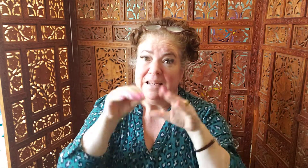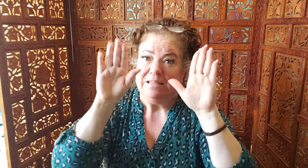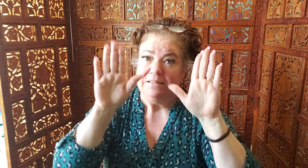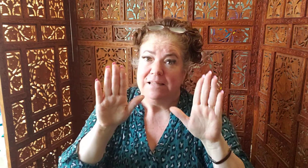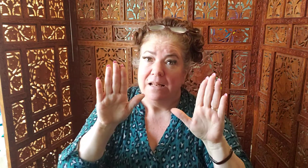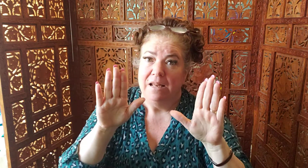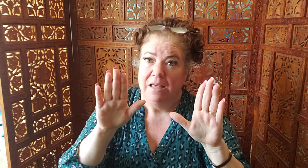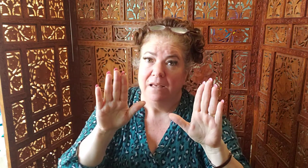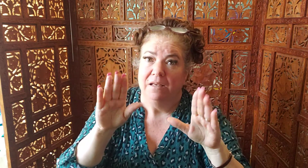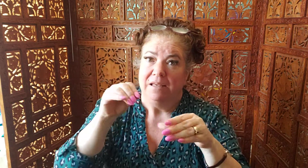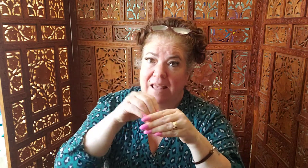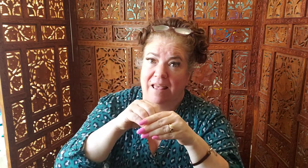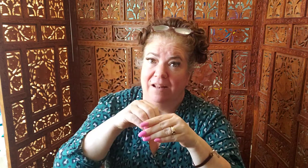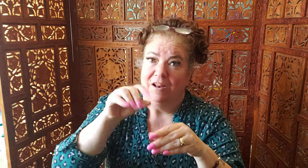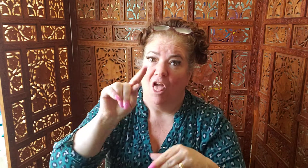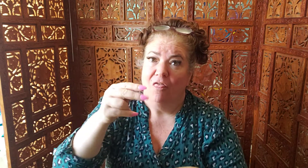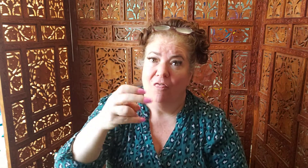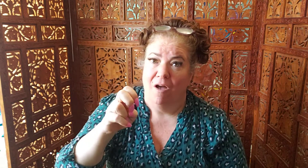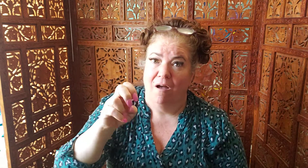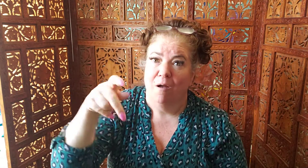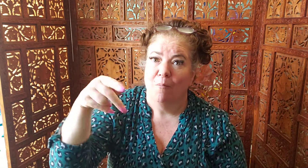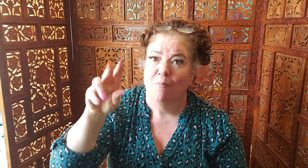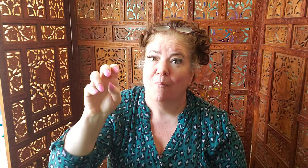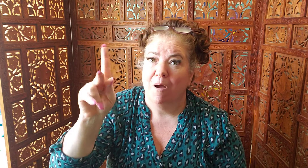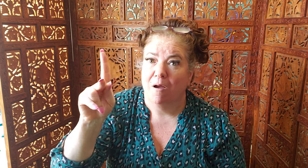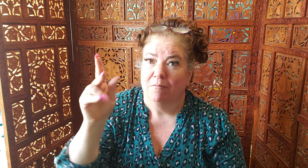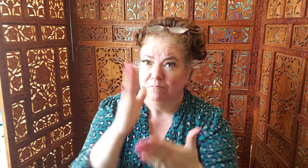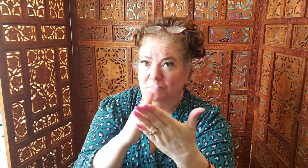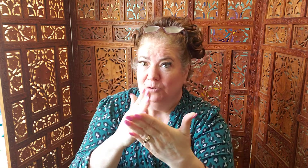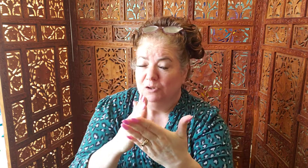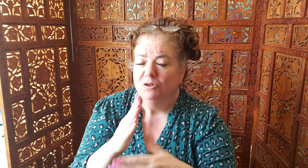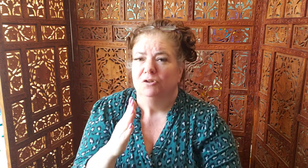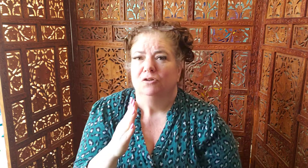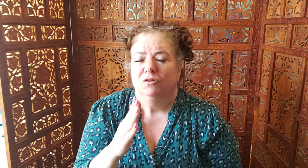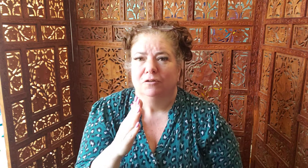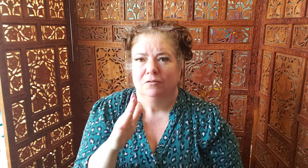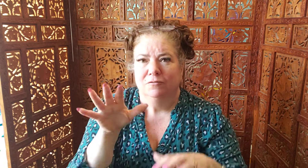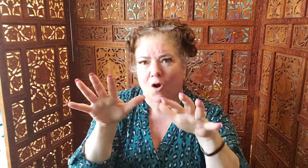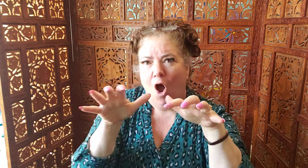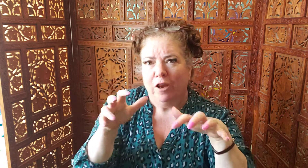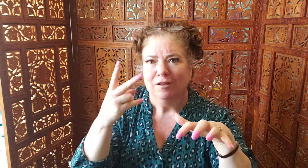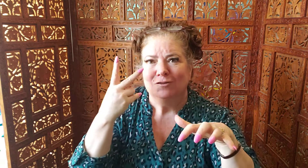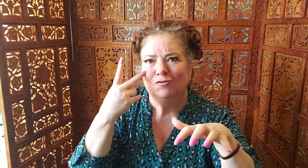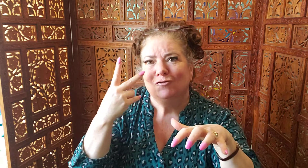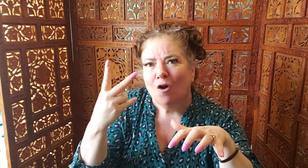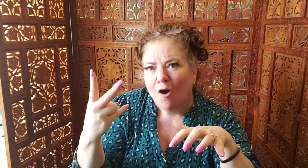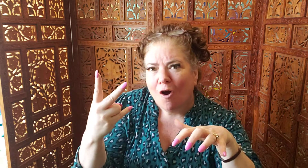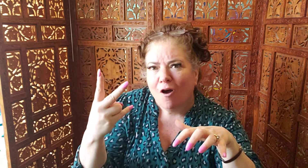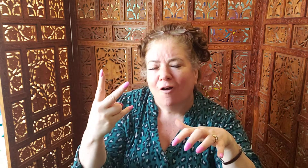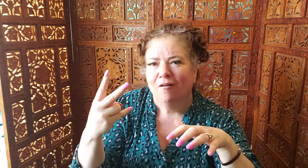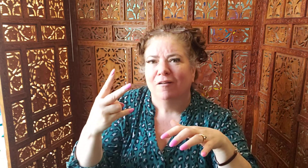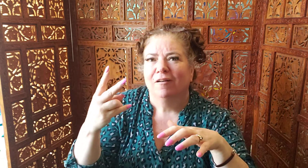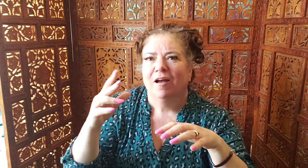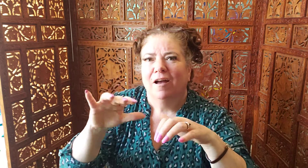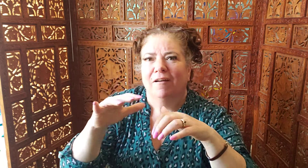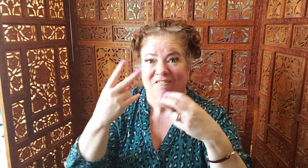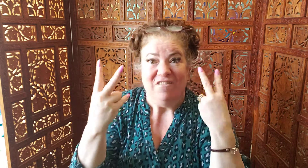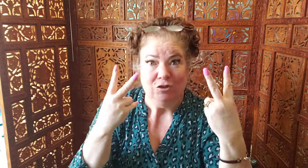Park comes together as a painting. Stephen Sondheim right now is basically the history of musical theater. I mean, he's